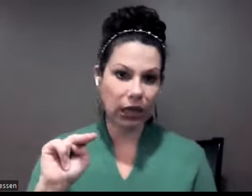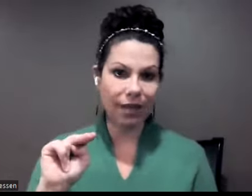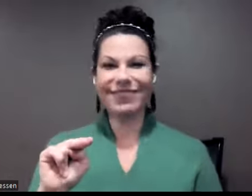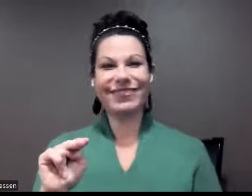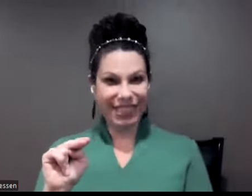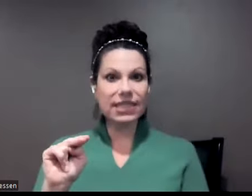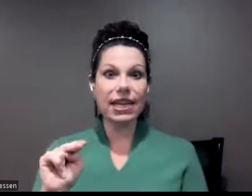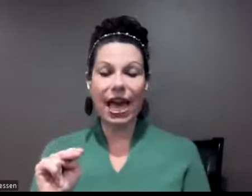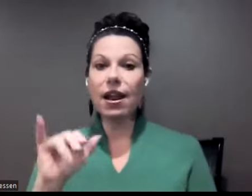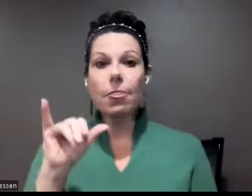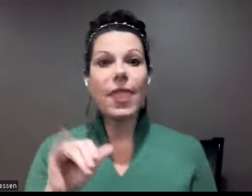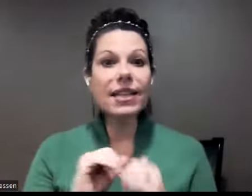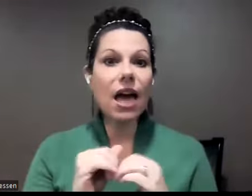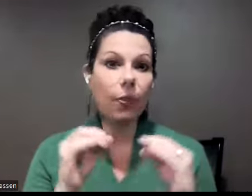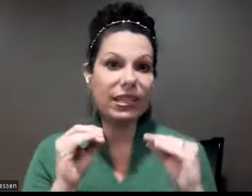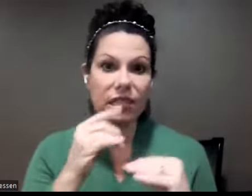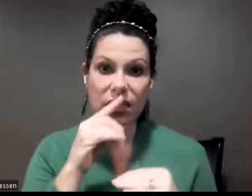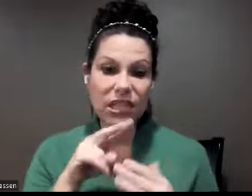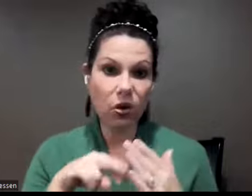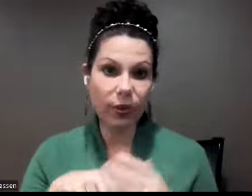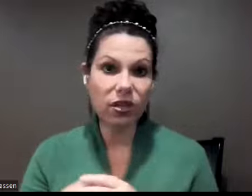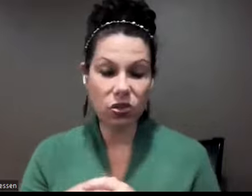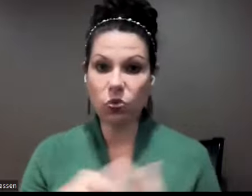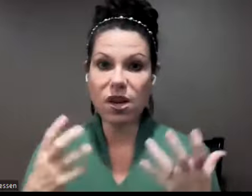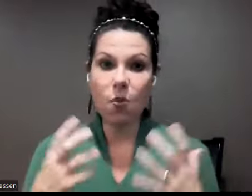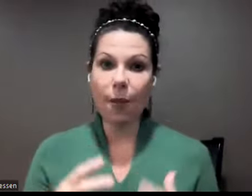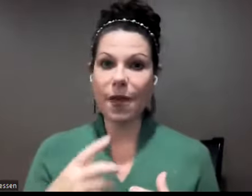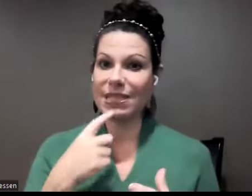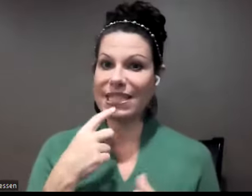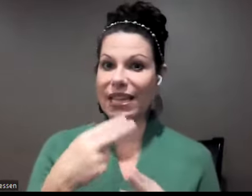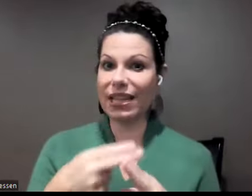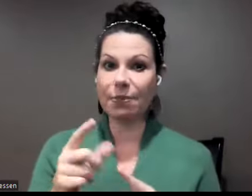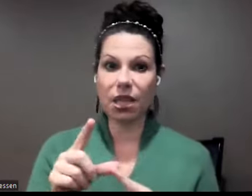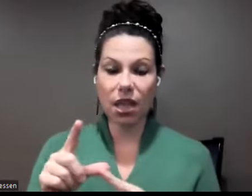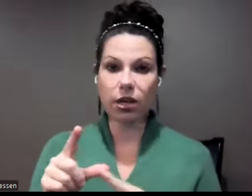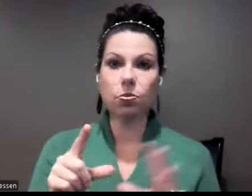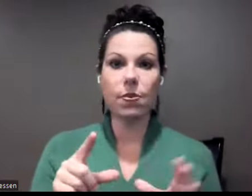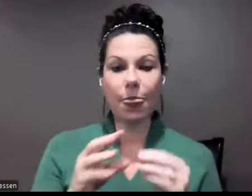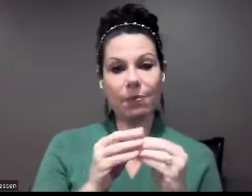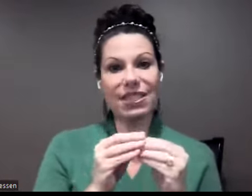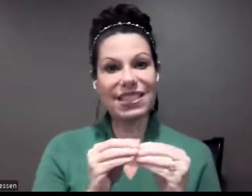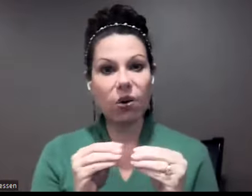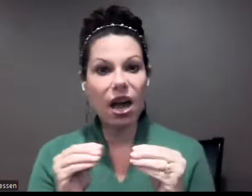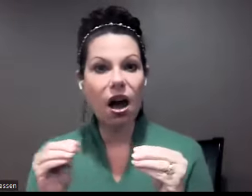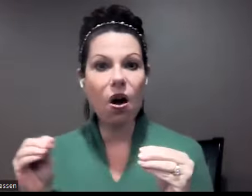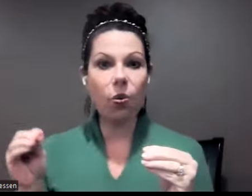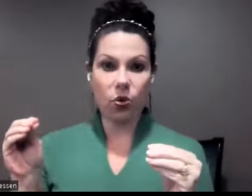Napkin, just like that. That's how we teach kids how to read too. We don't want them just saying the names of the letters. We want them to sound out the